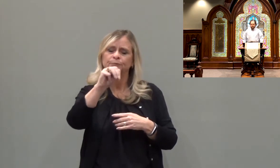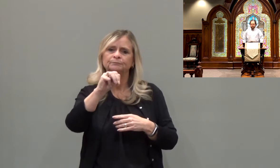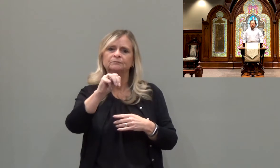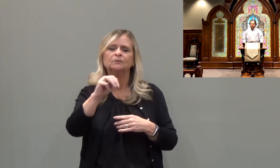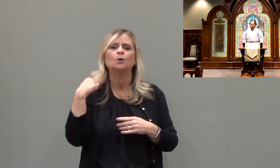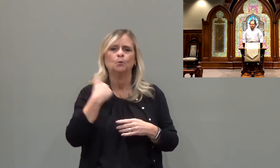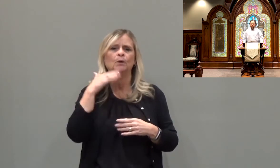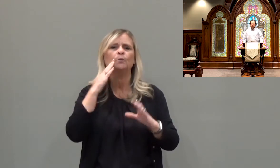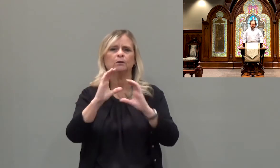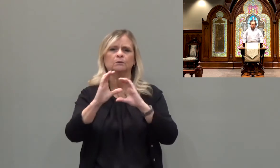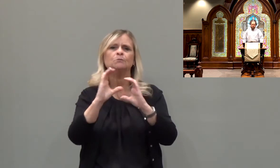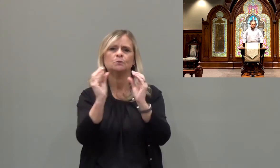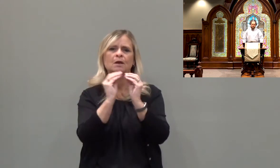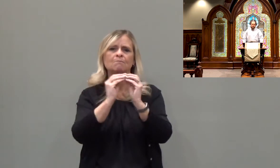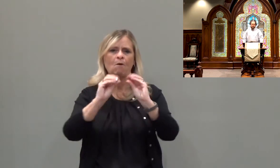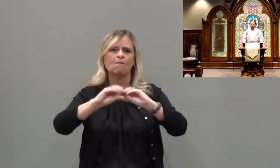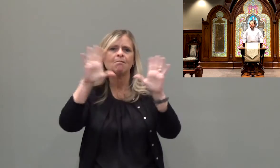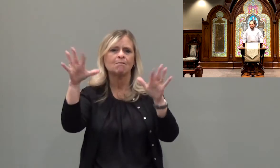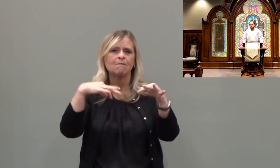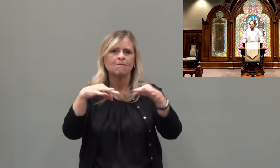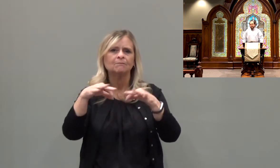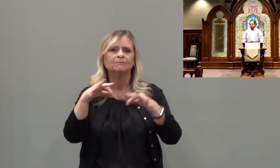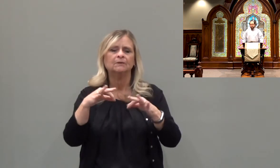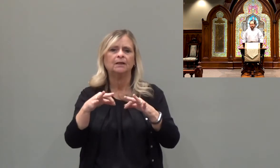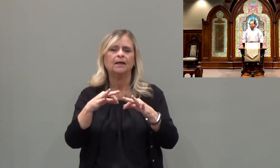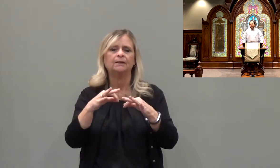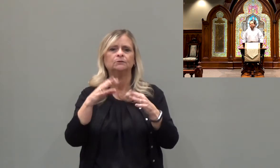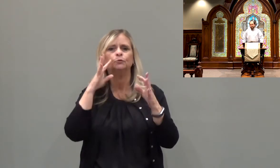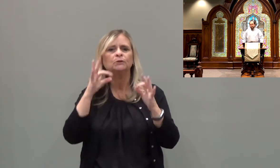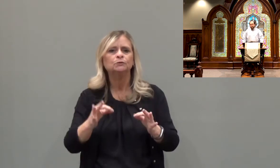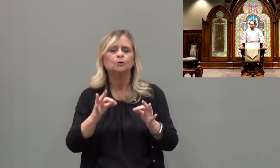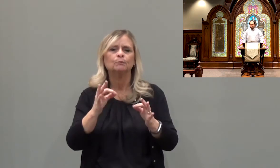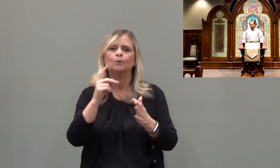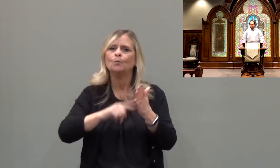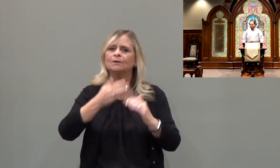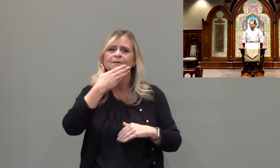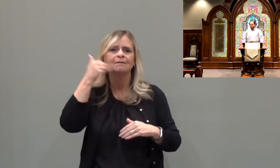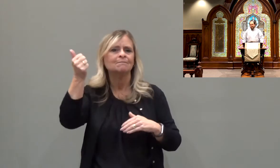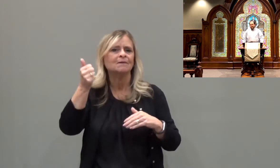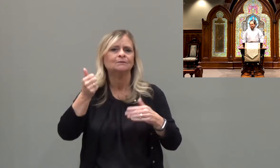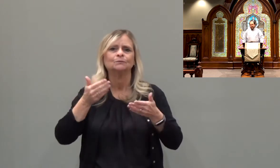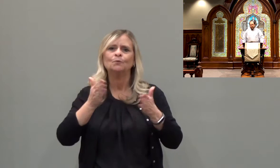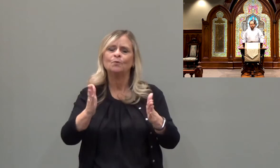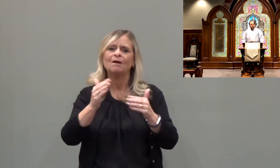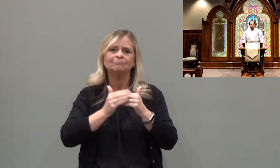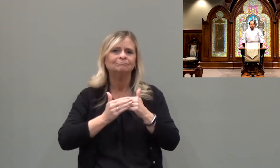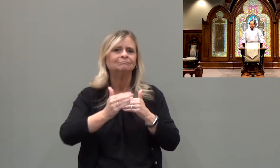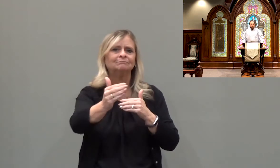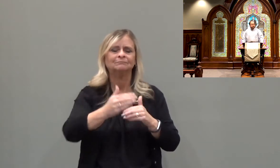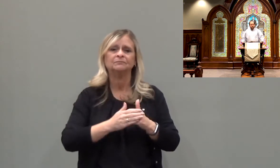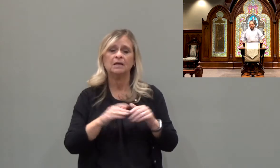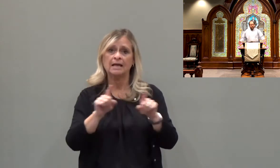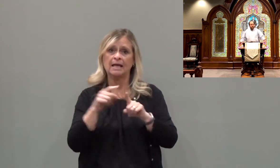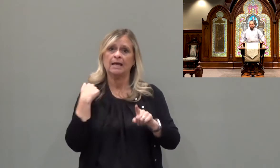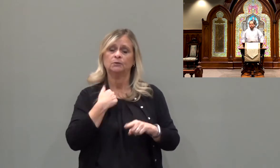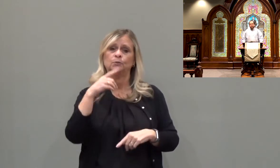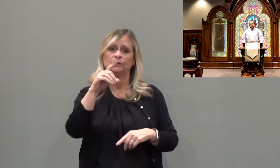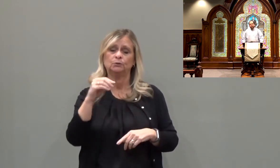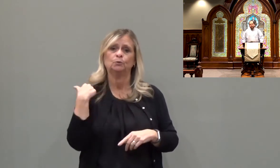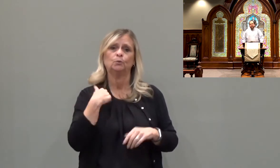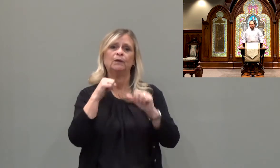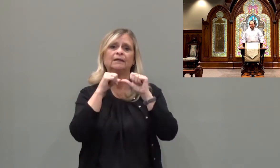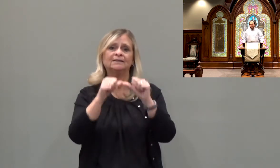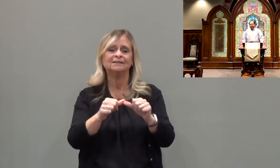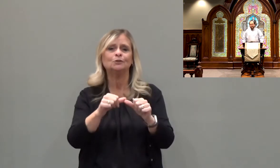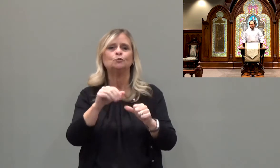to come as we continue to determine what is the best way forward. As we do that, we do continue to be